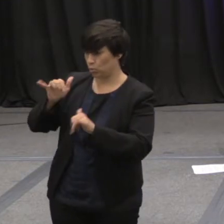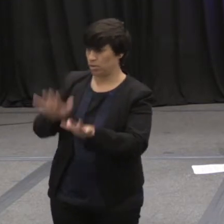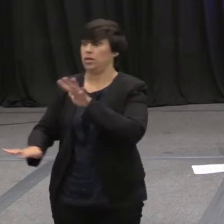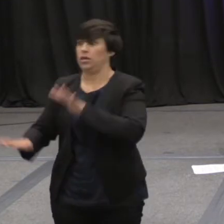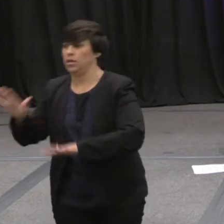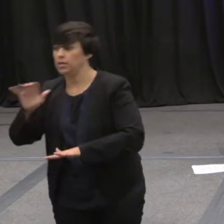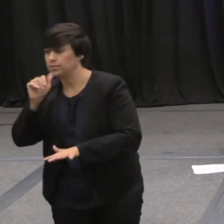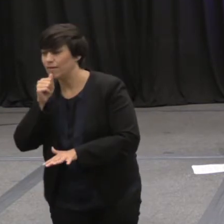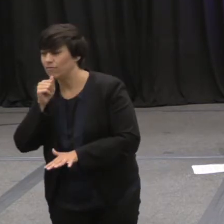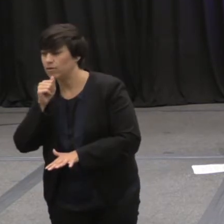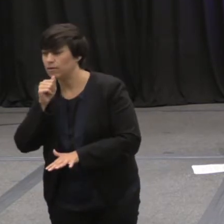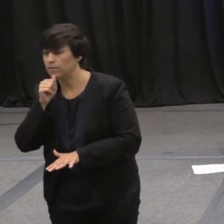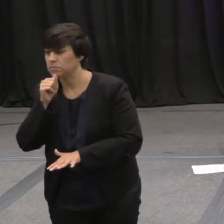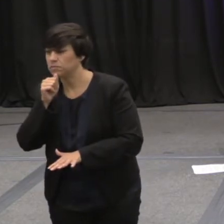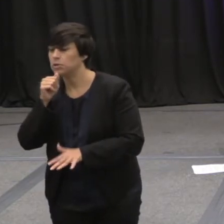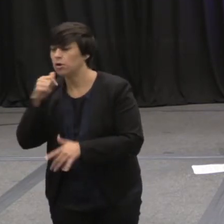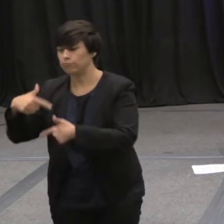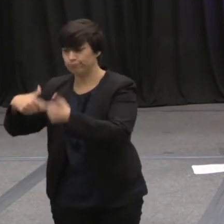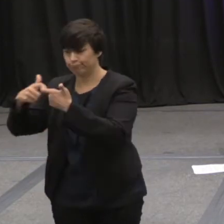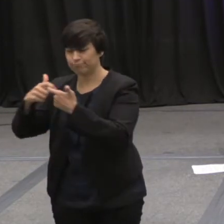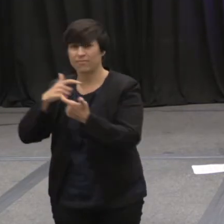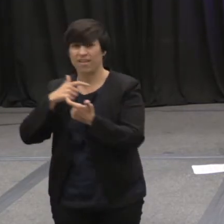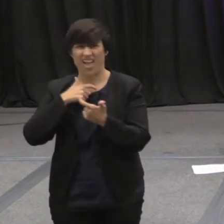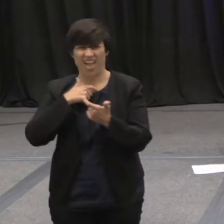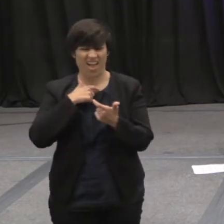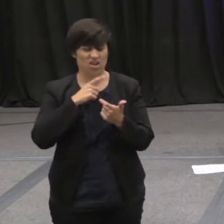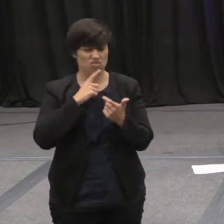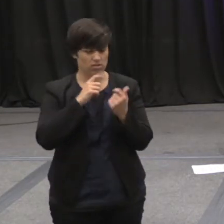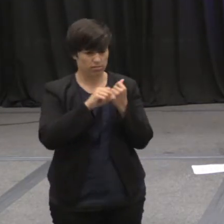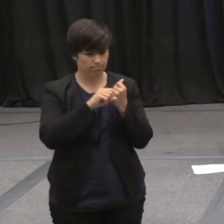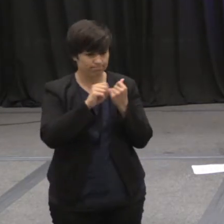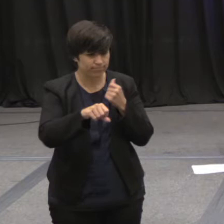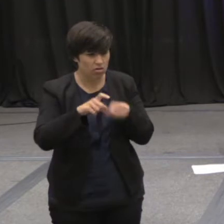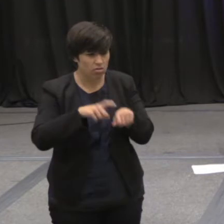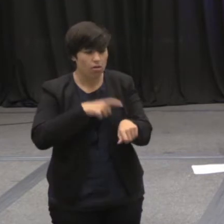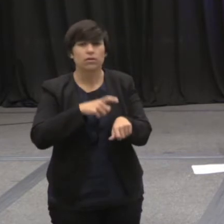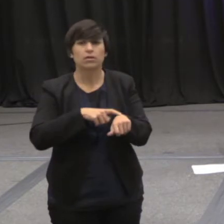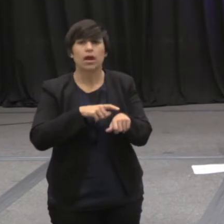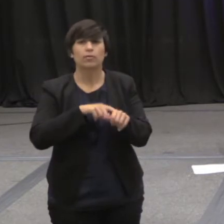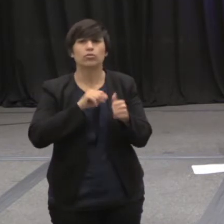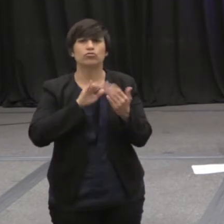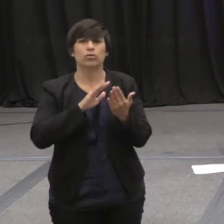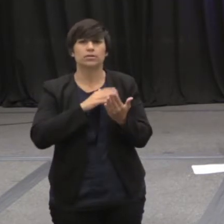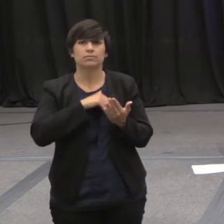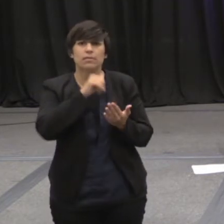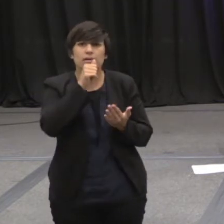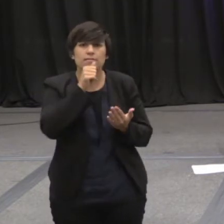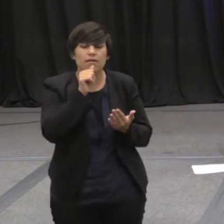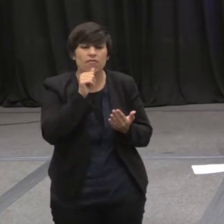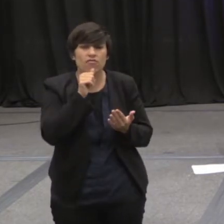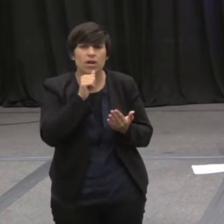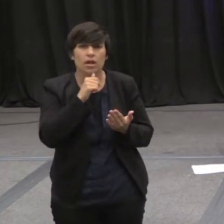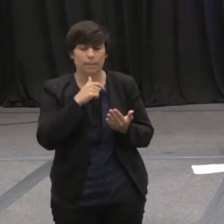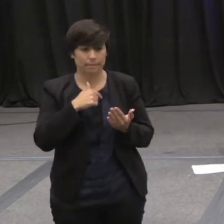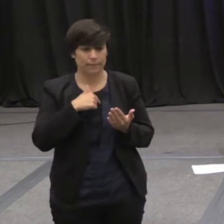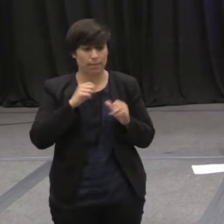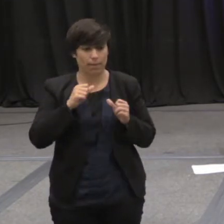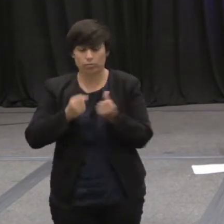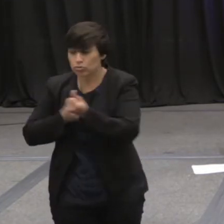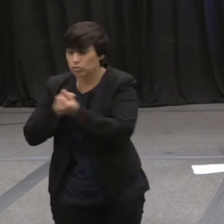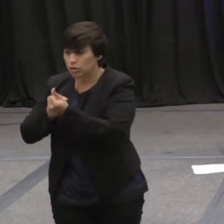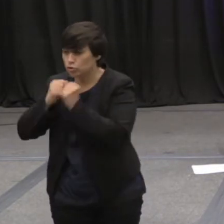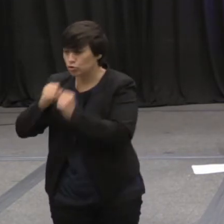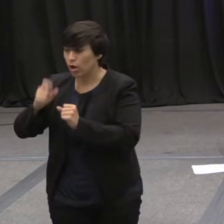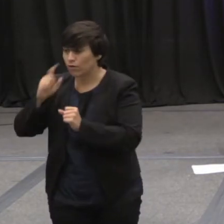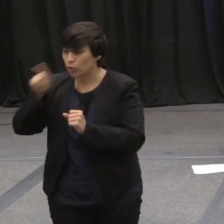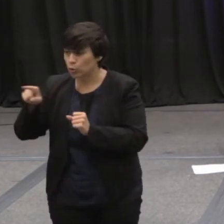It took me a long time to address my own suffering and to be able to be strong for another person and to do my own personal work so that